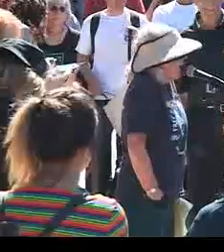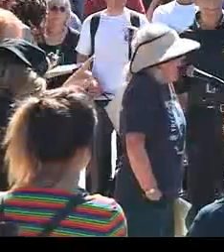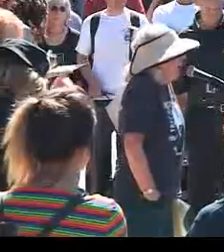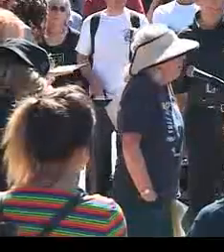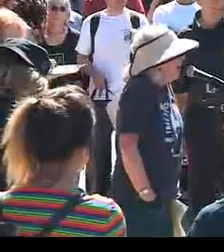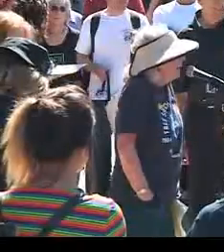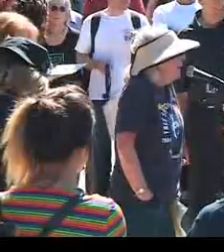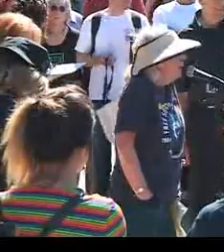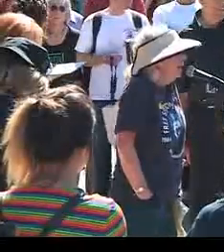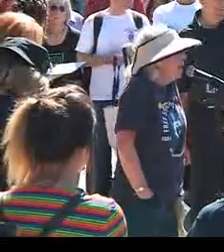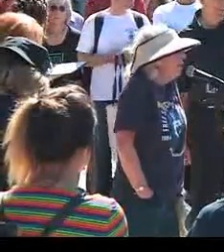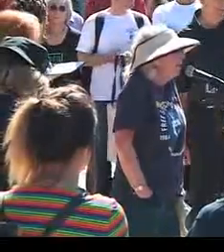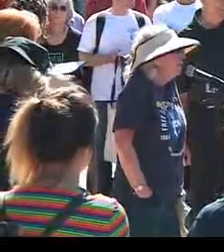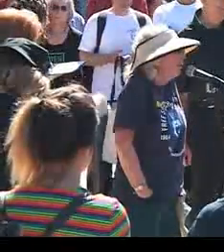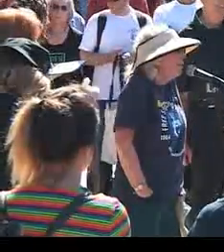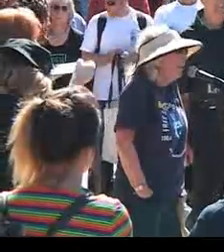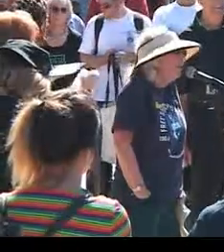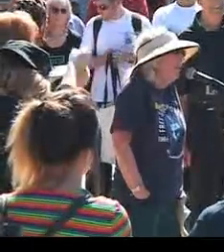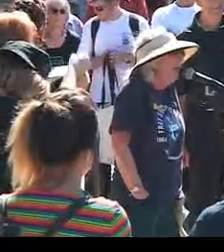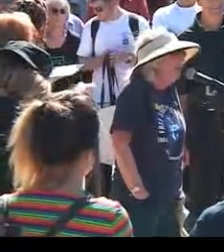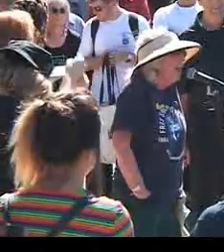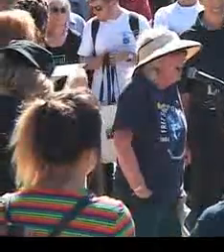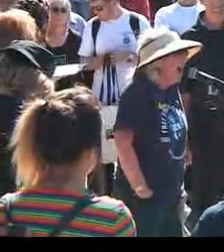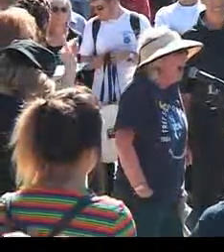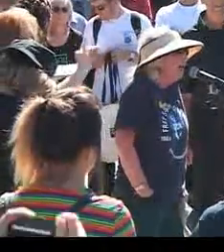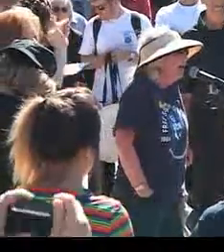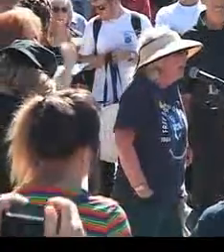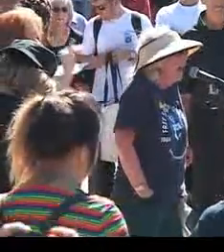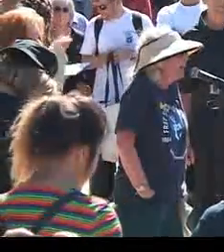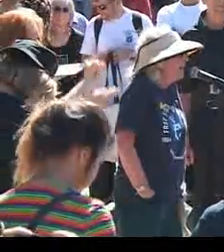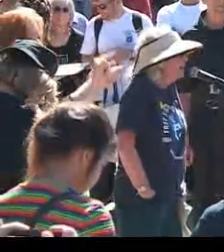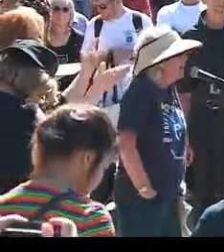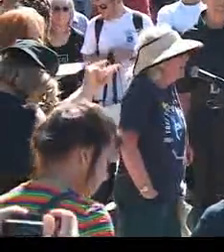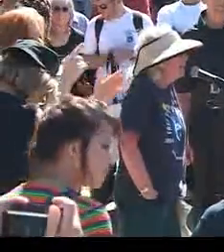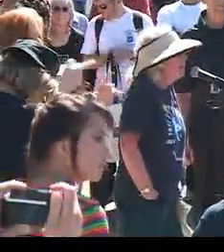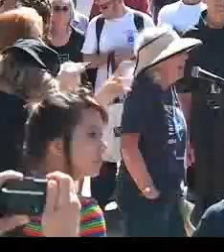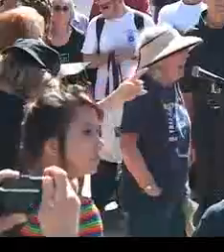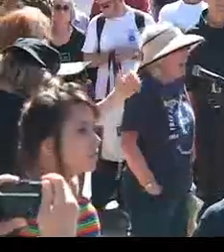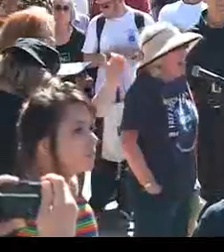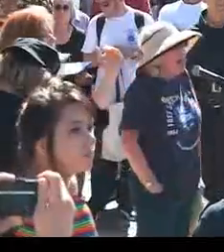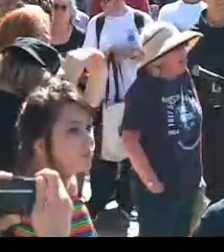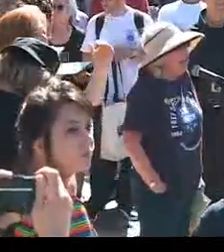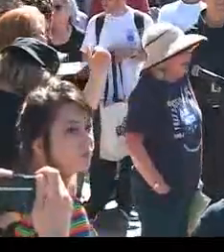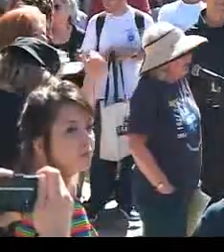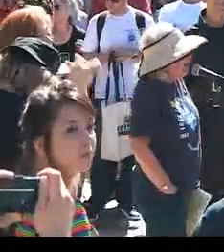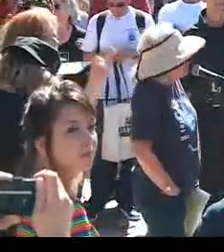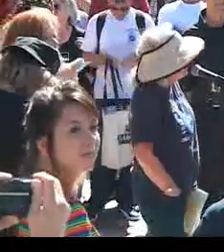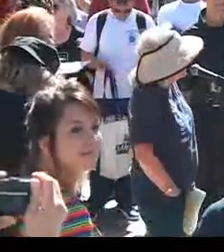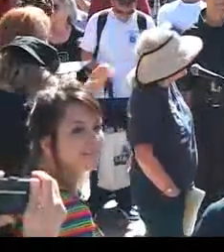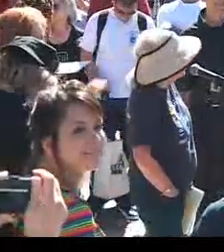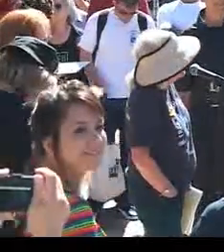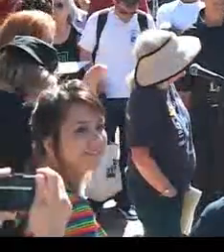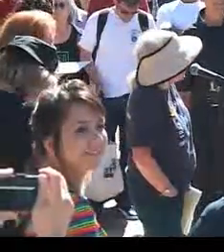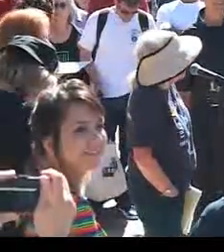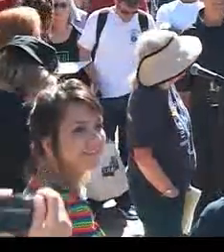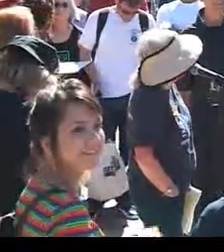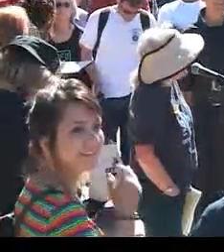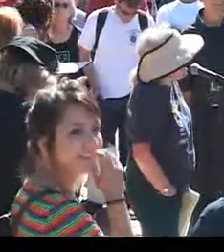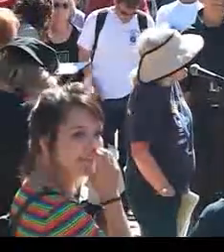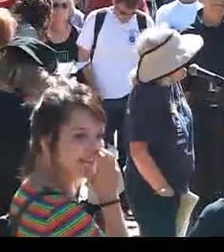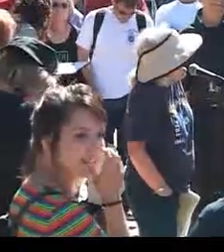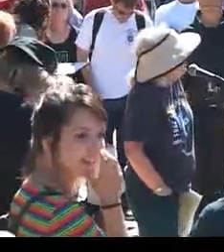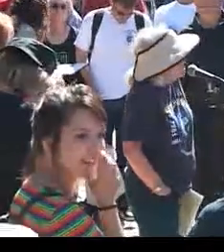Berkeley and picketing the Oakland Tribune for unfair hiring practices, the university sent